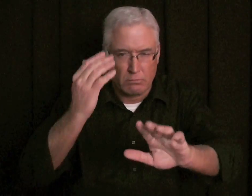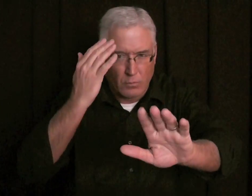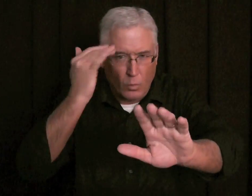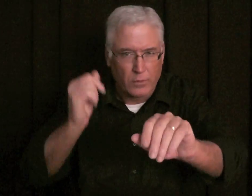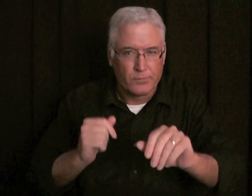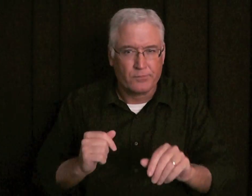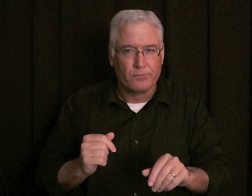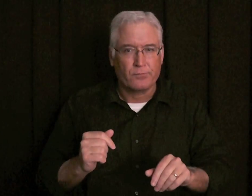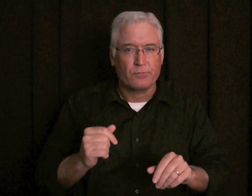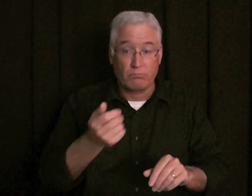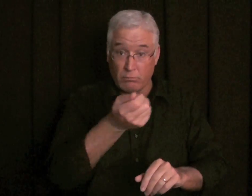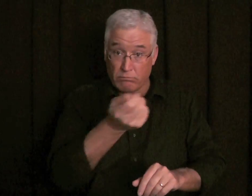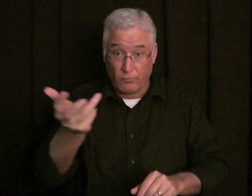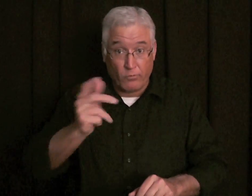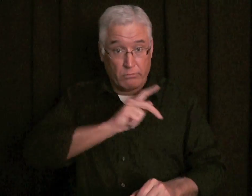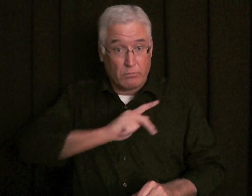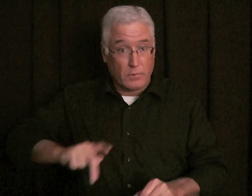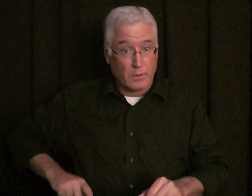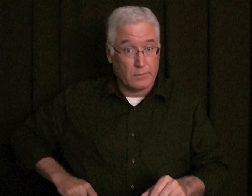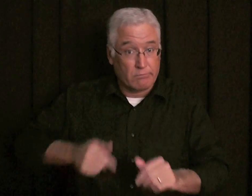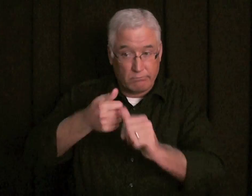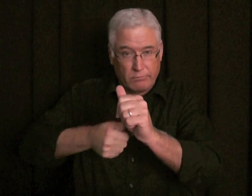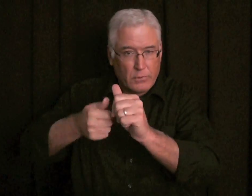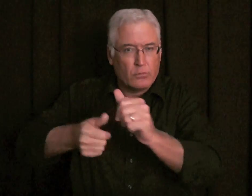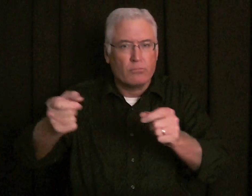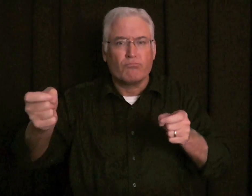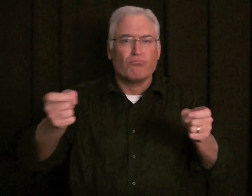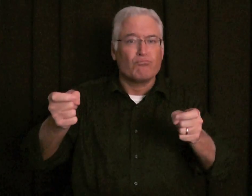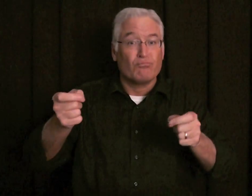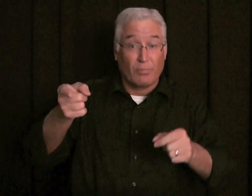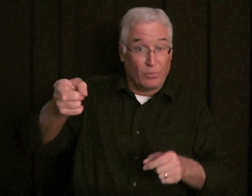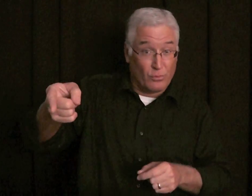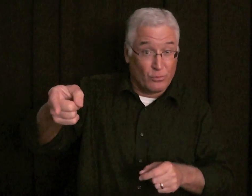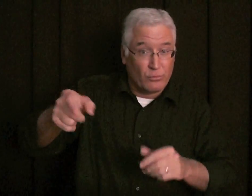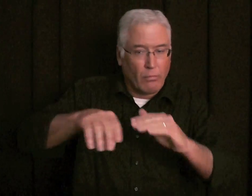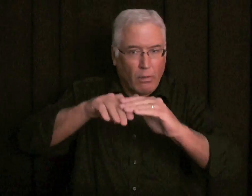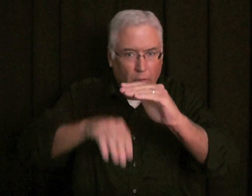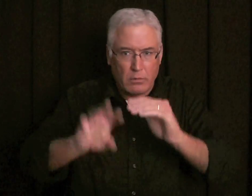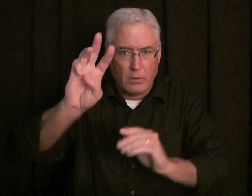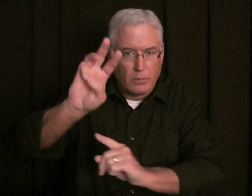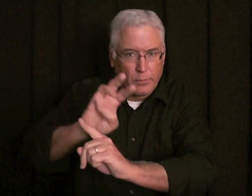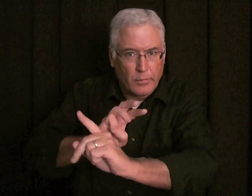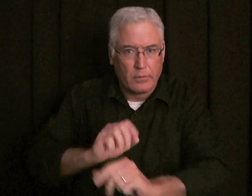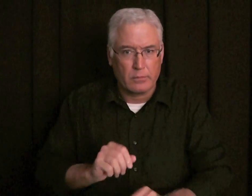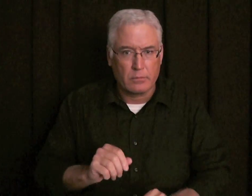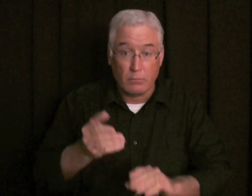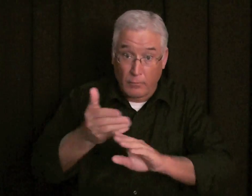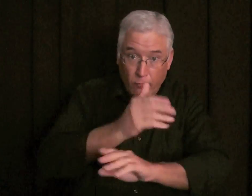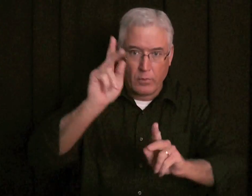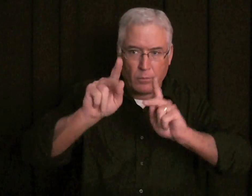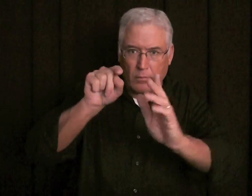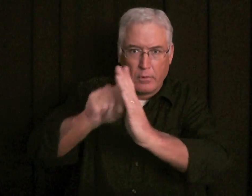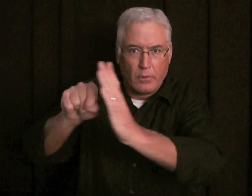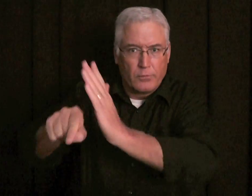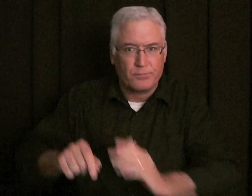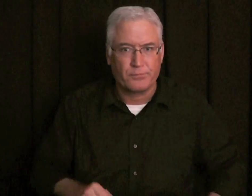of Hosea in Israel, that, well, this was a dangerous, dangerous place to be. A few of the kings who reigned for